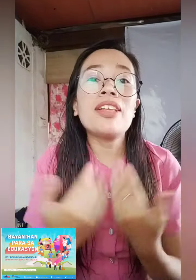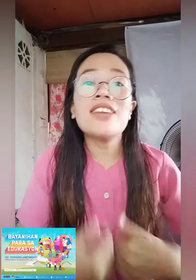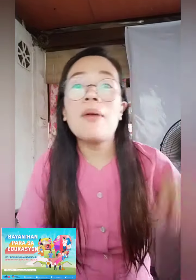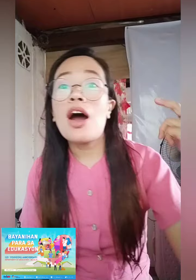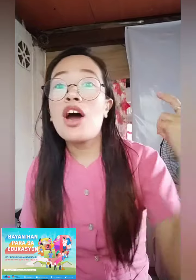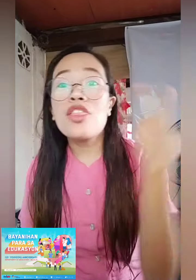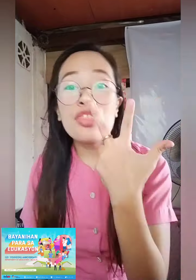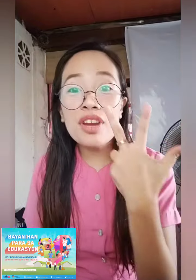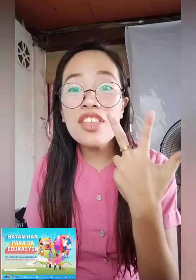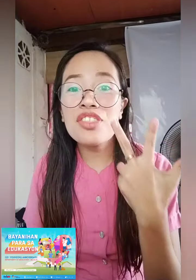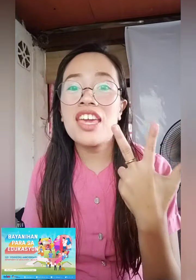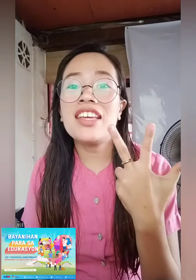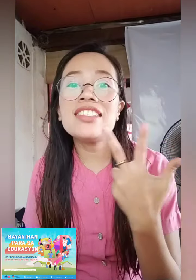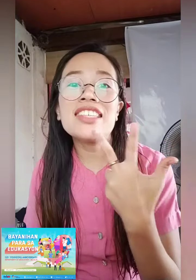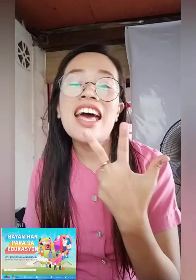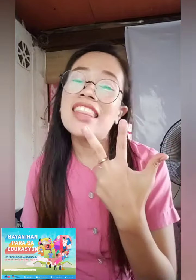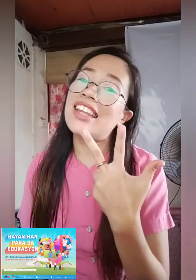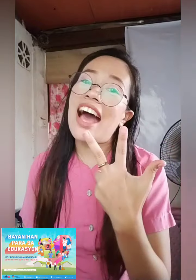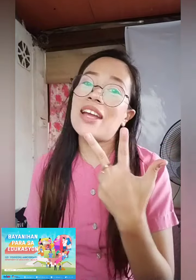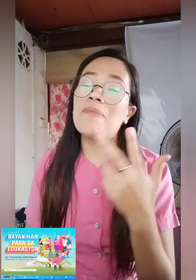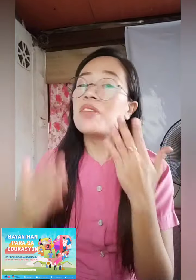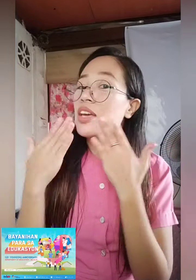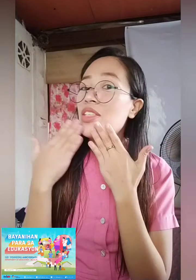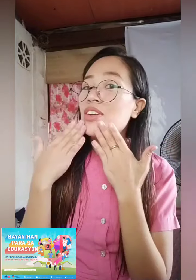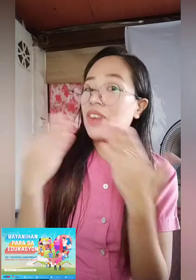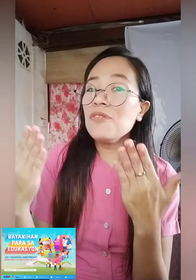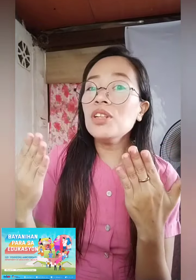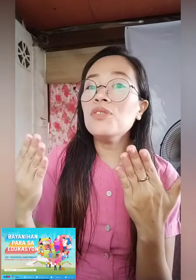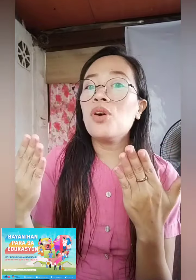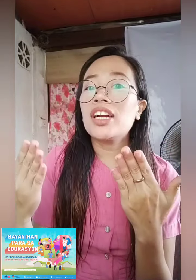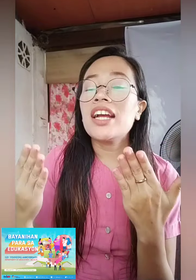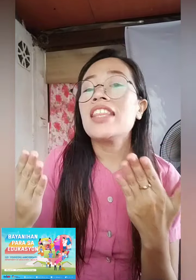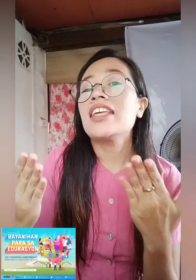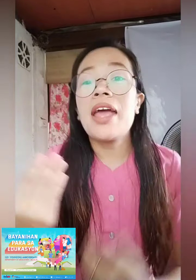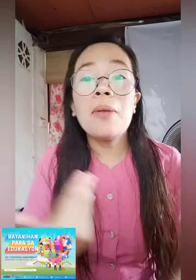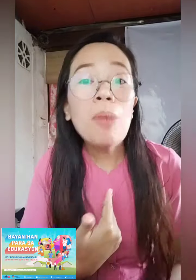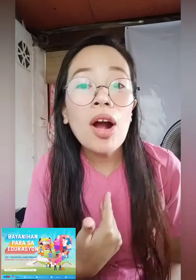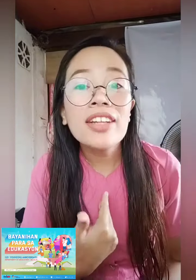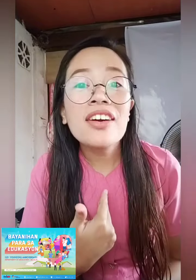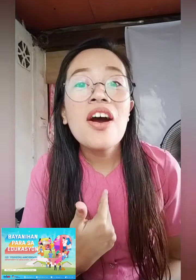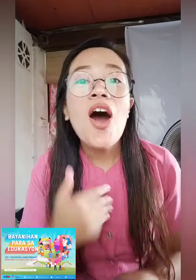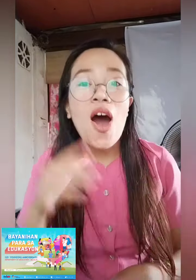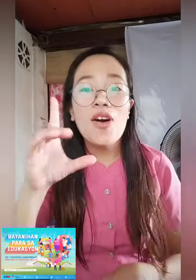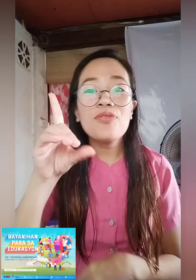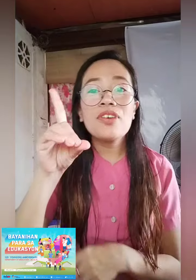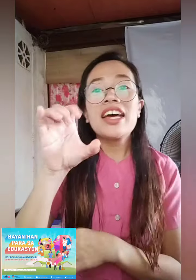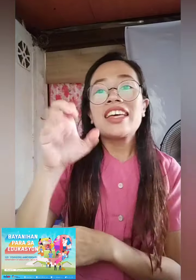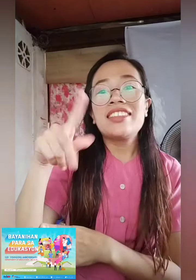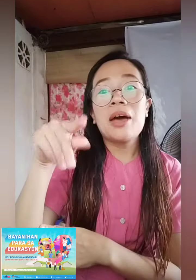top three things that I am grateful for that I am part of